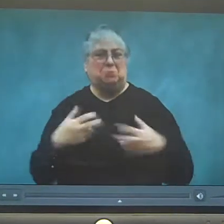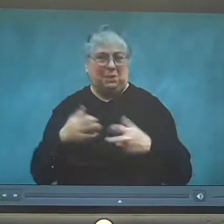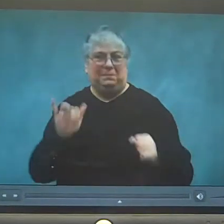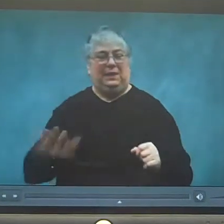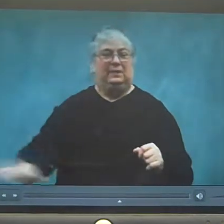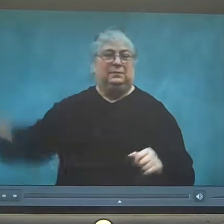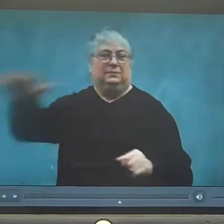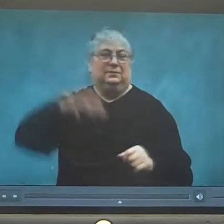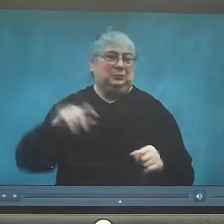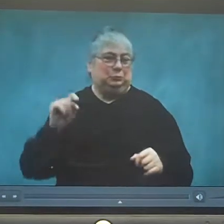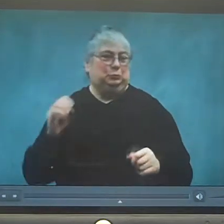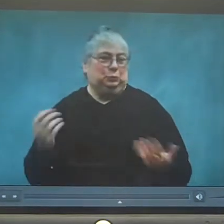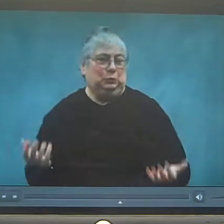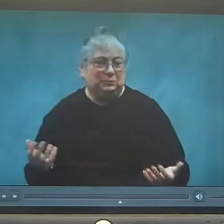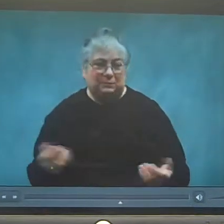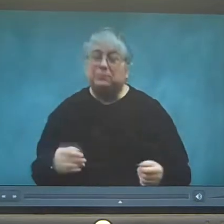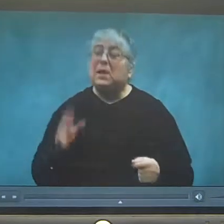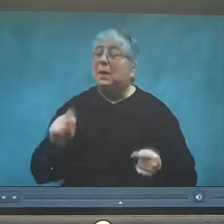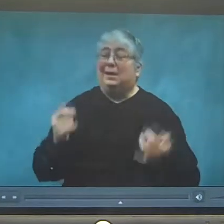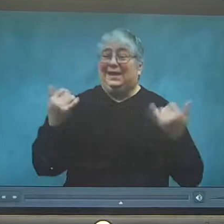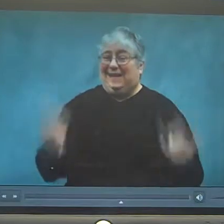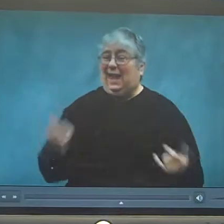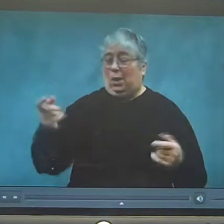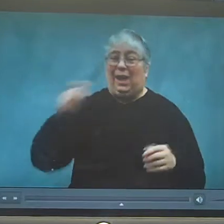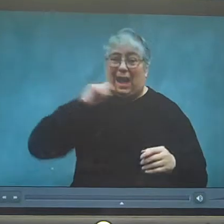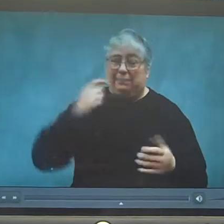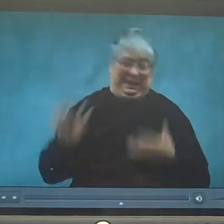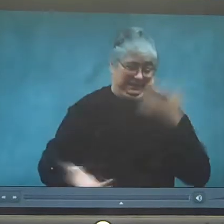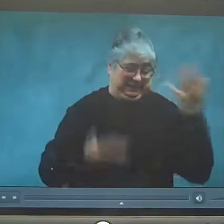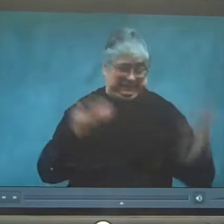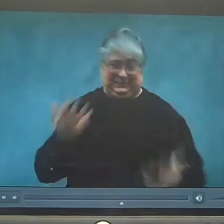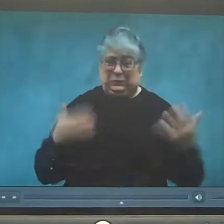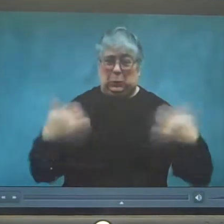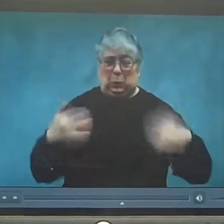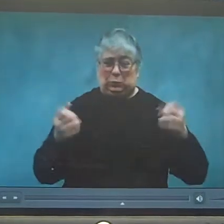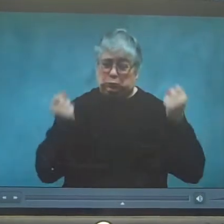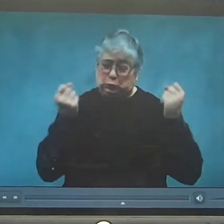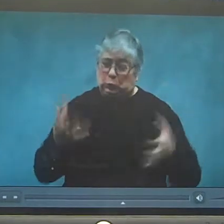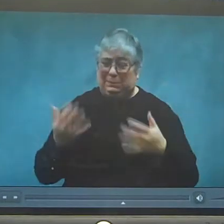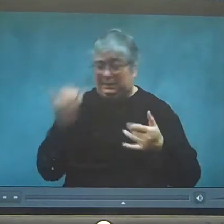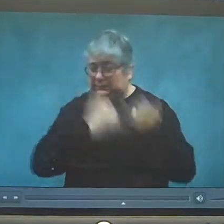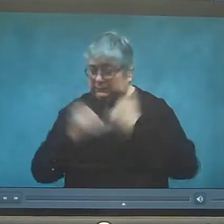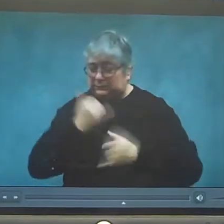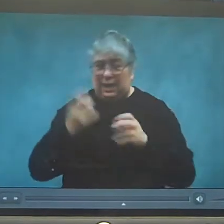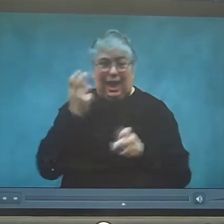And then there have also been other complaints, the same complaints.